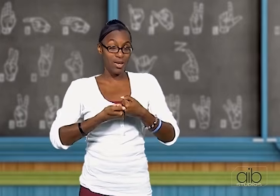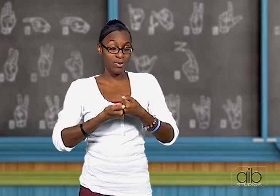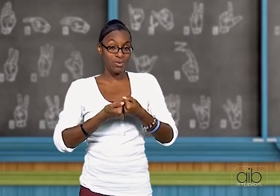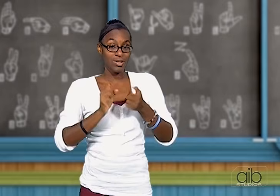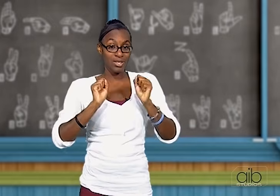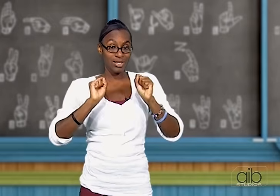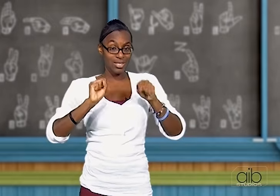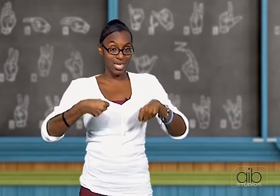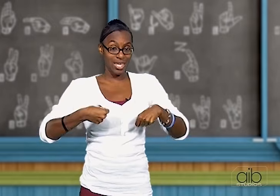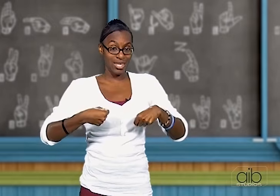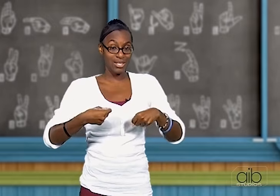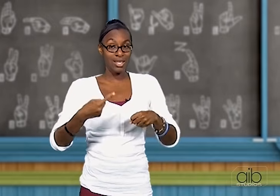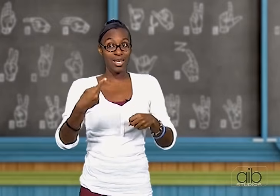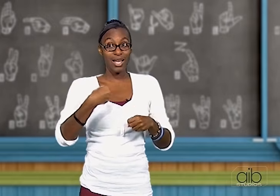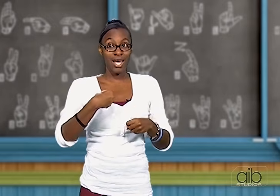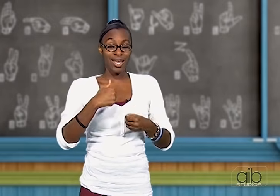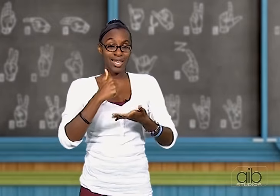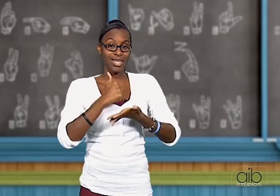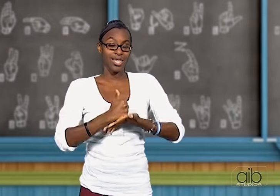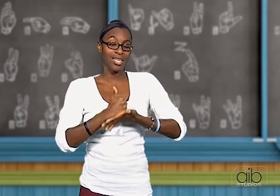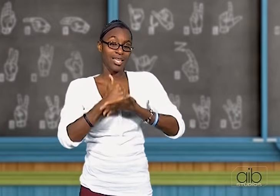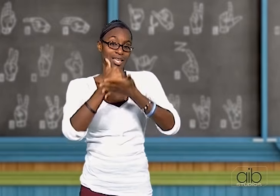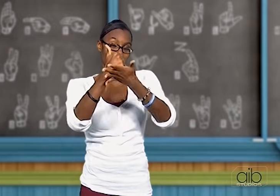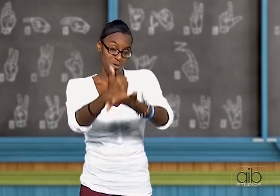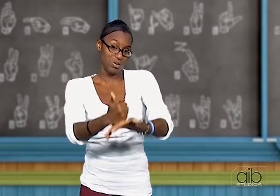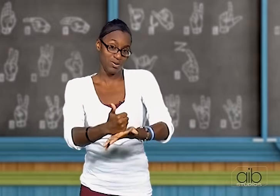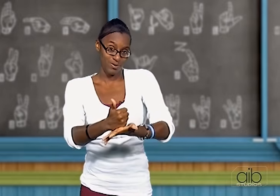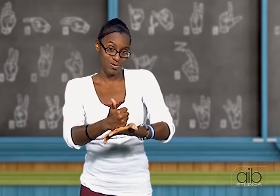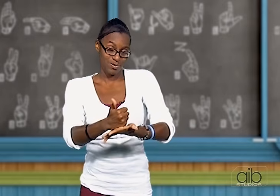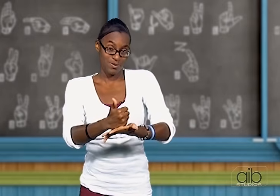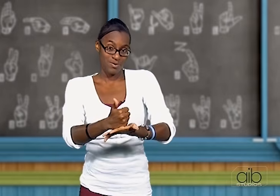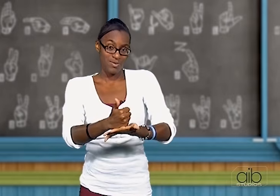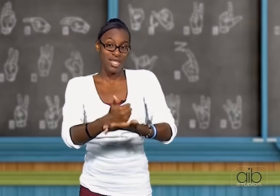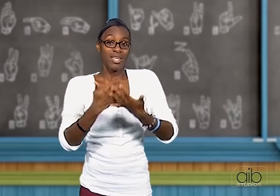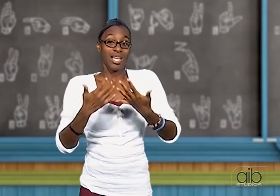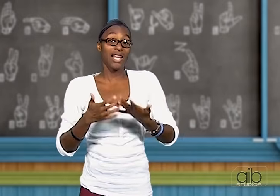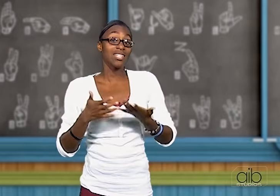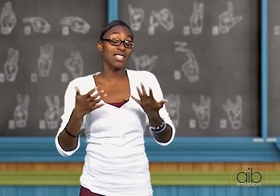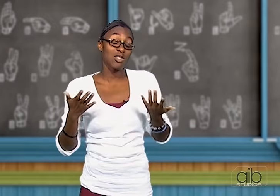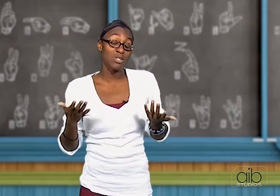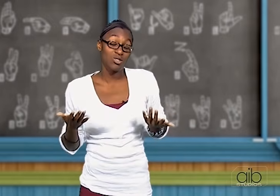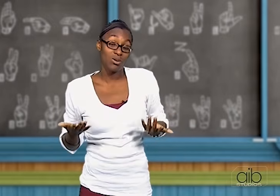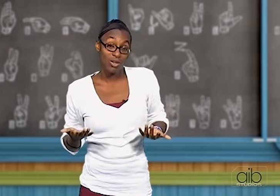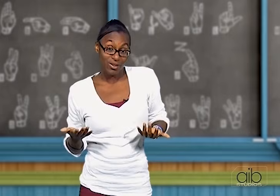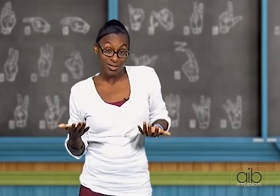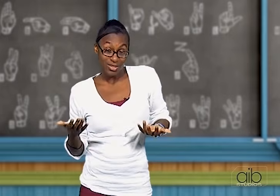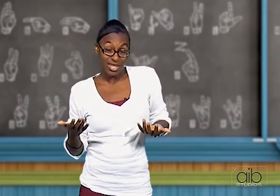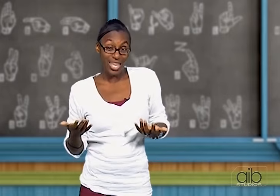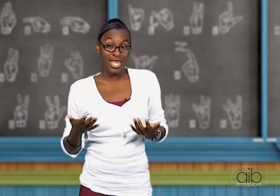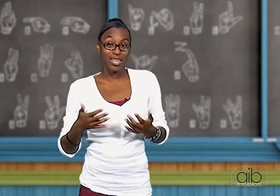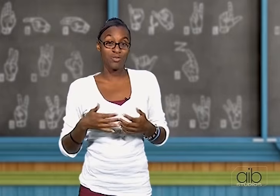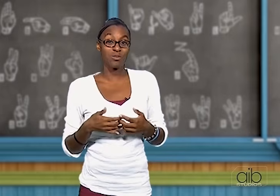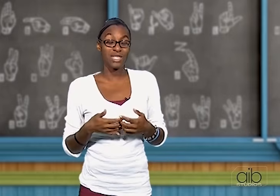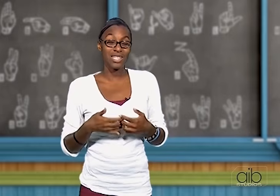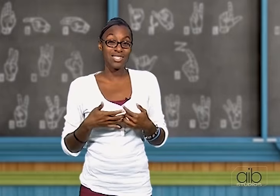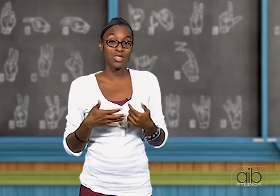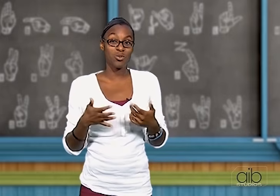how can I help you? I think that's a little bit too long. And for me, that's a little bit